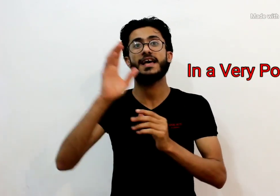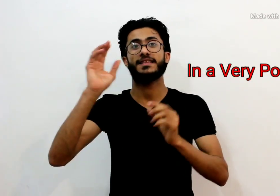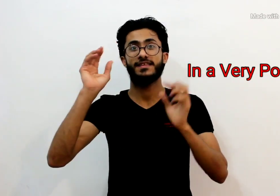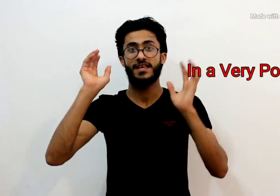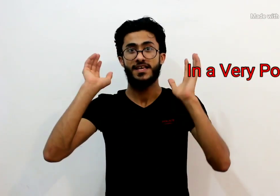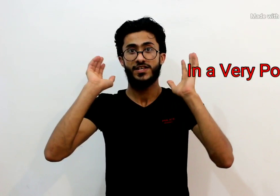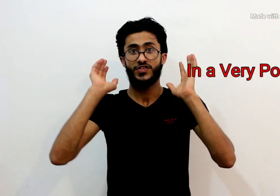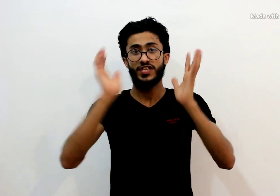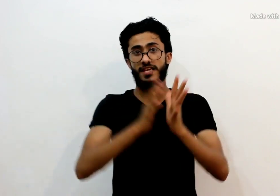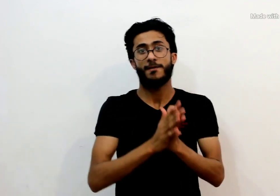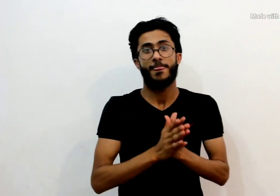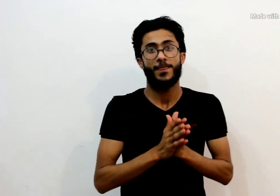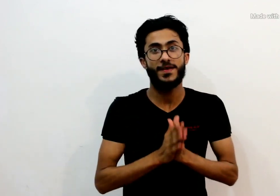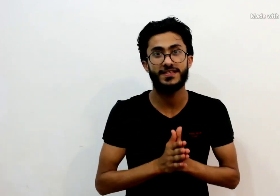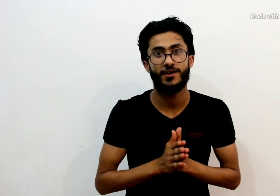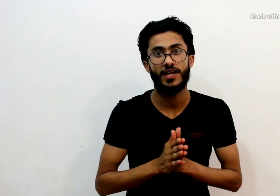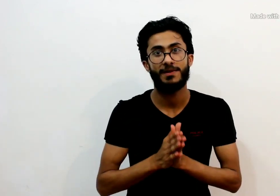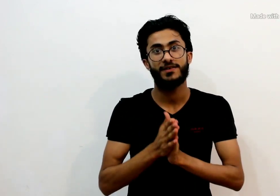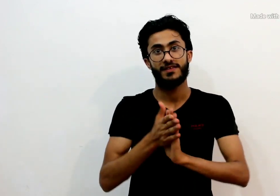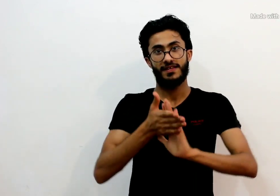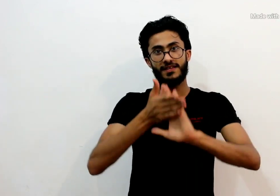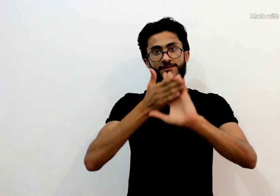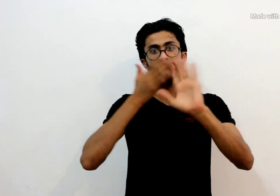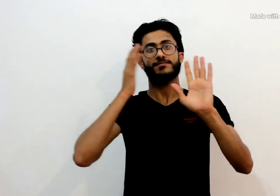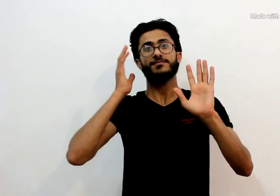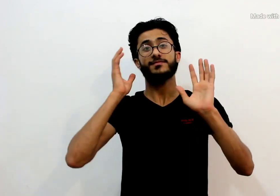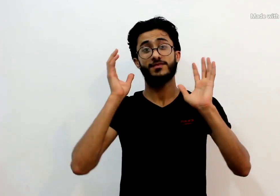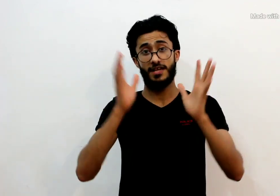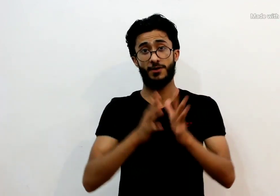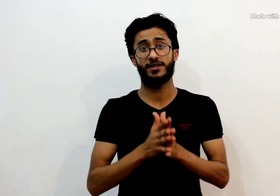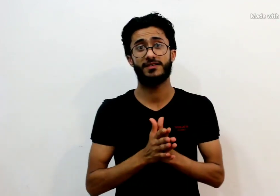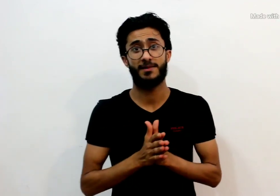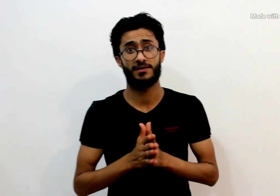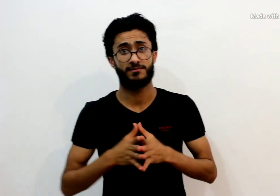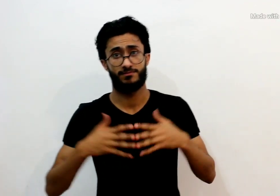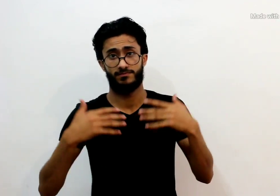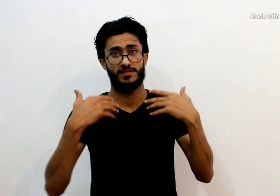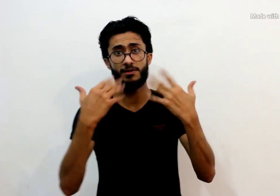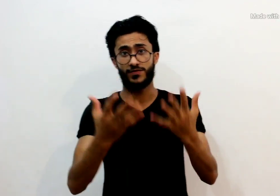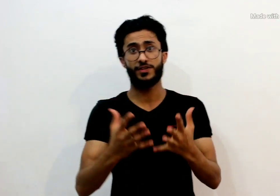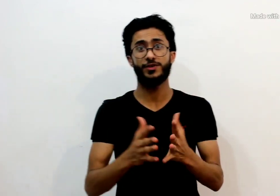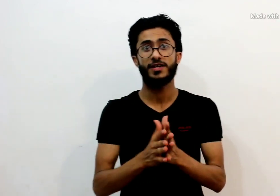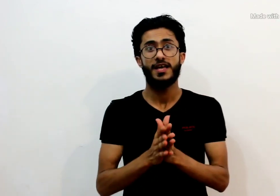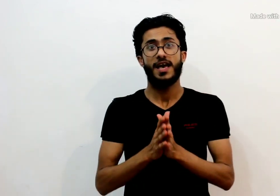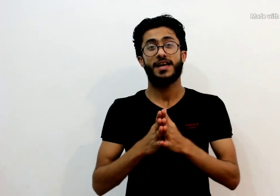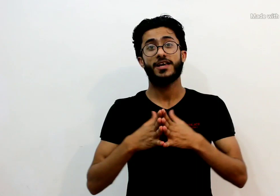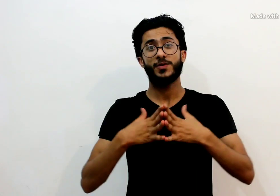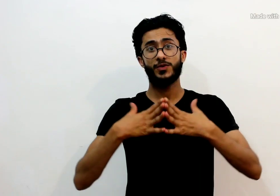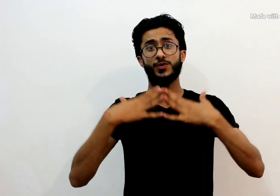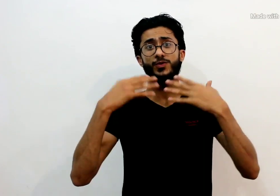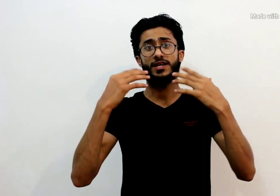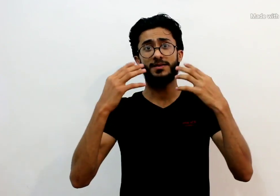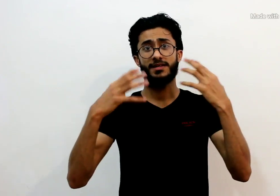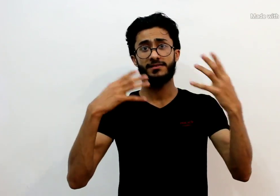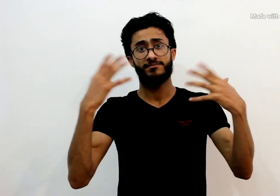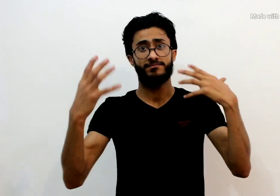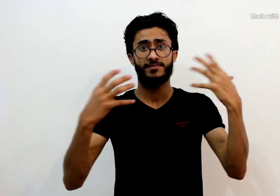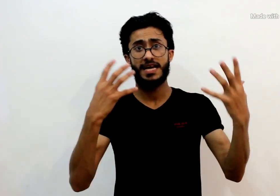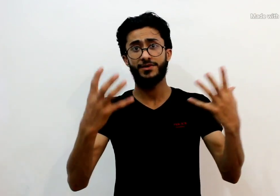And see, this is all about our video, and I hope you